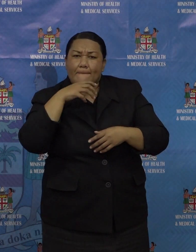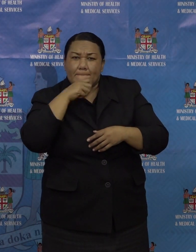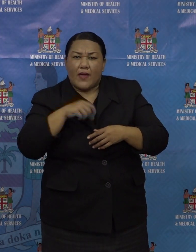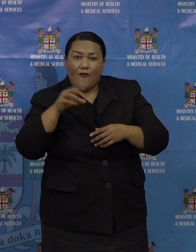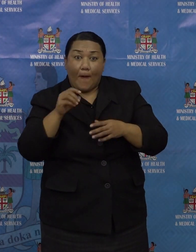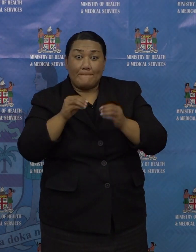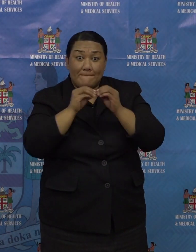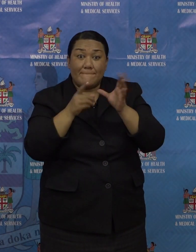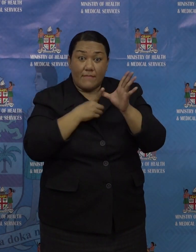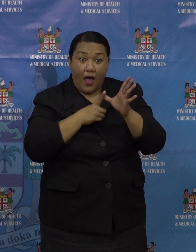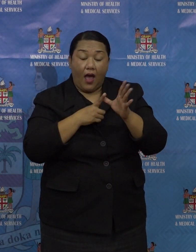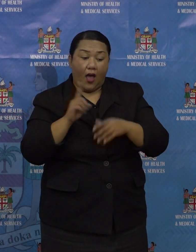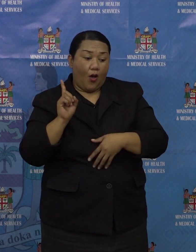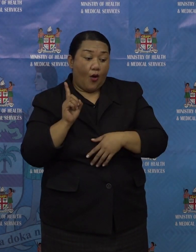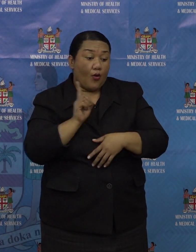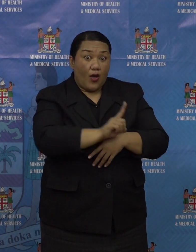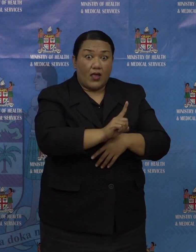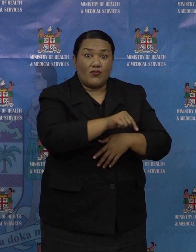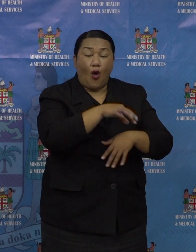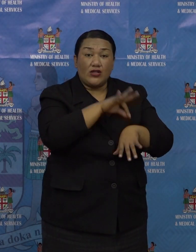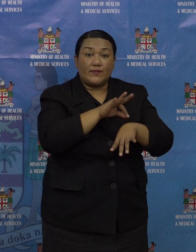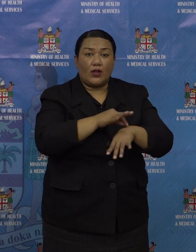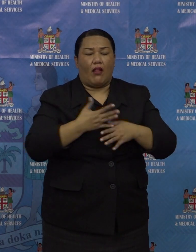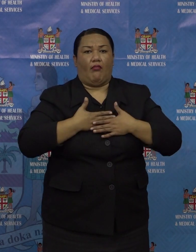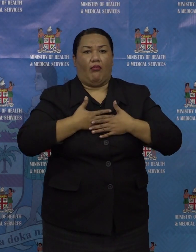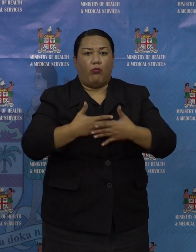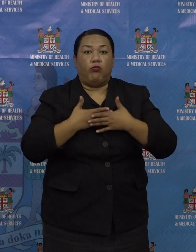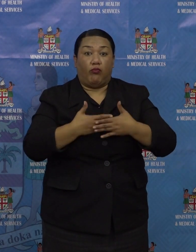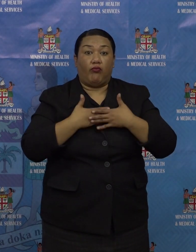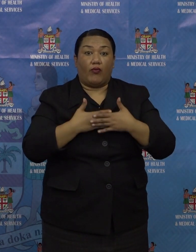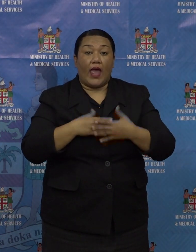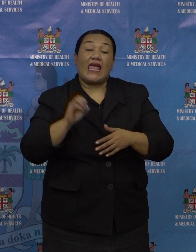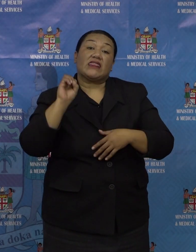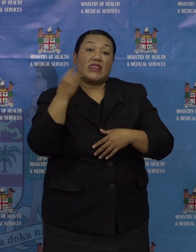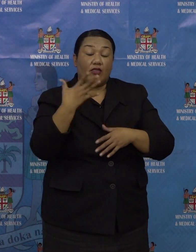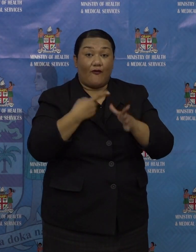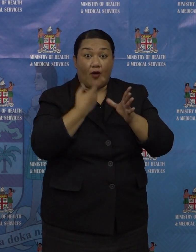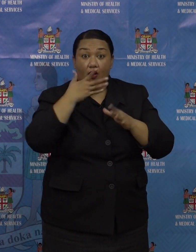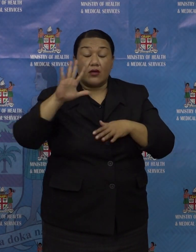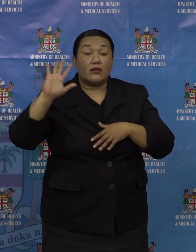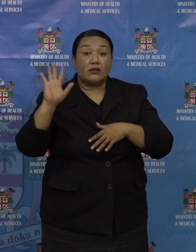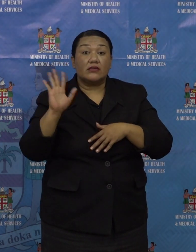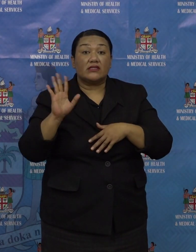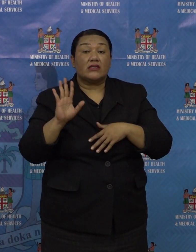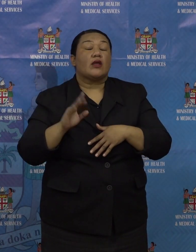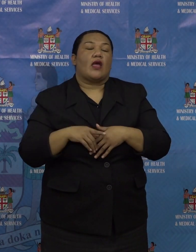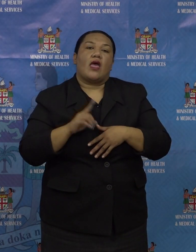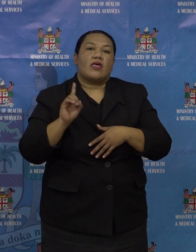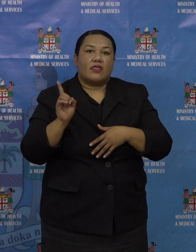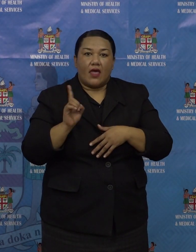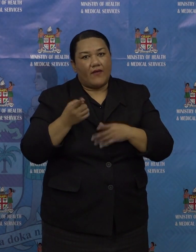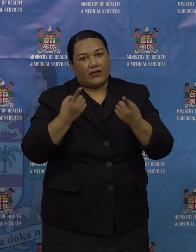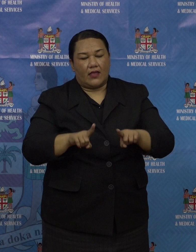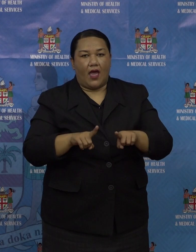in severe respiratory distress. He died 1 day after admission on the 10th of August. He was not vaccinated. The